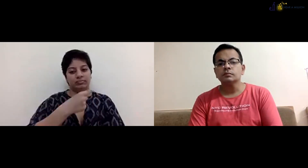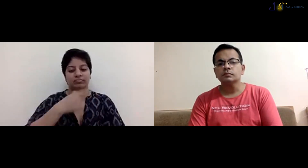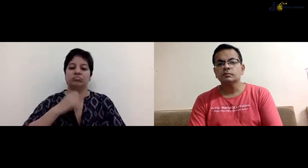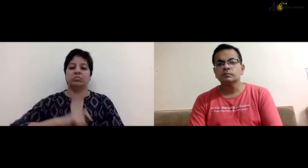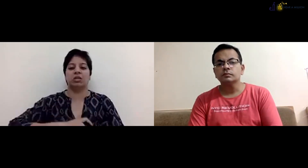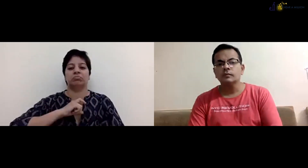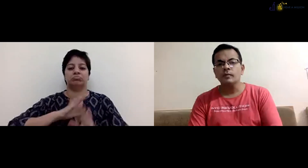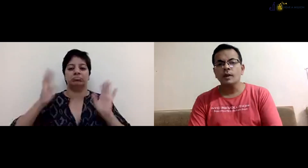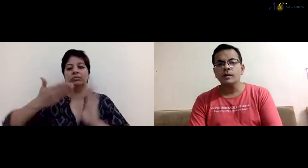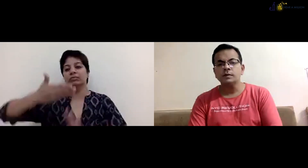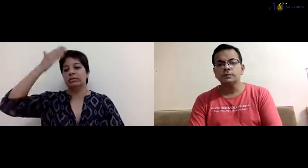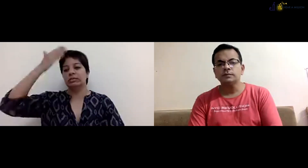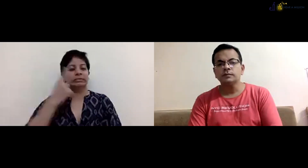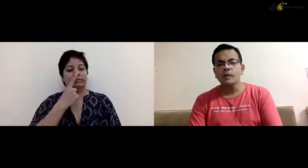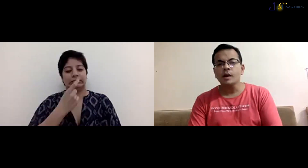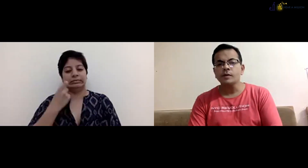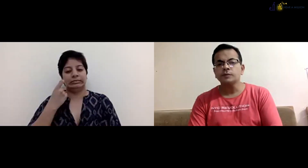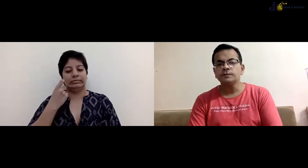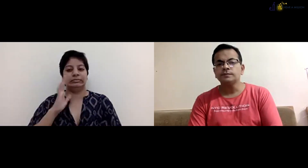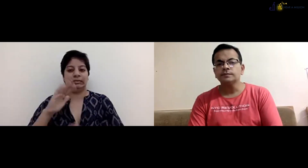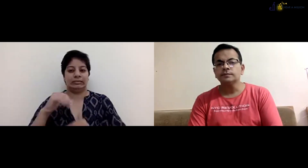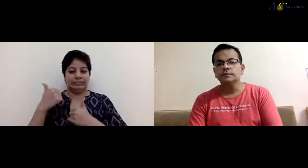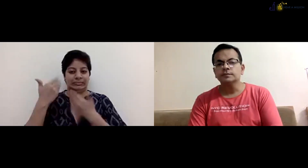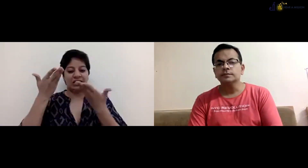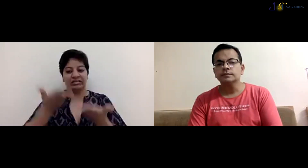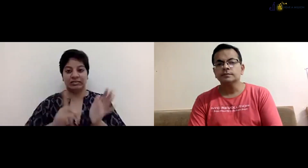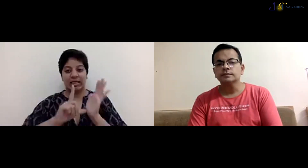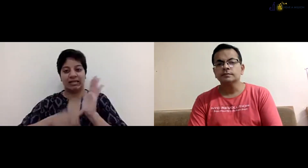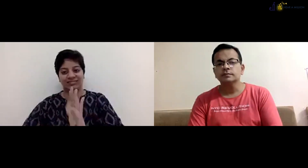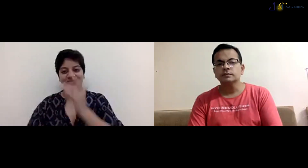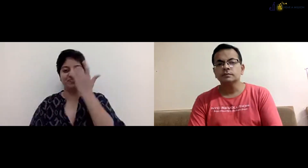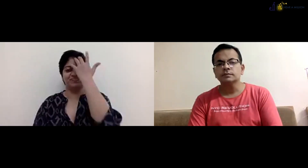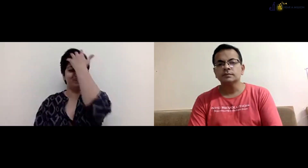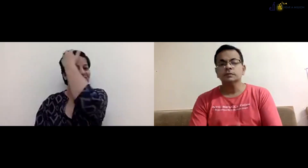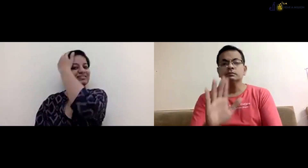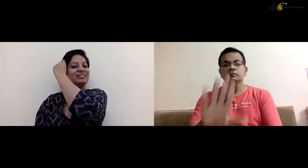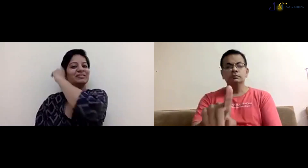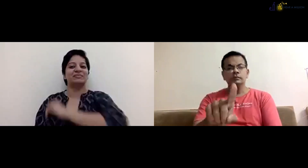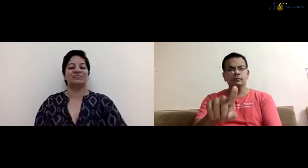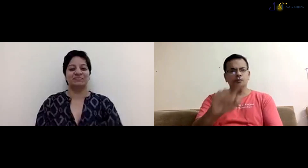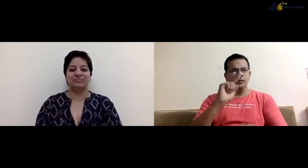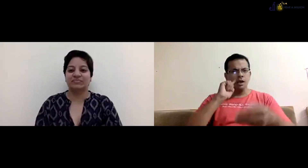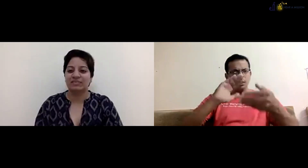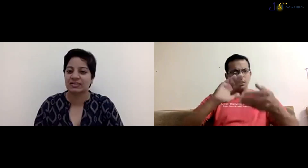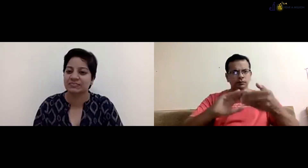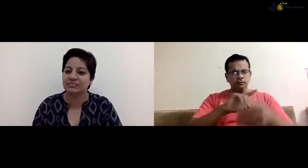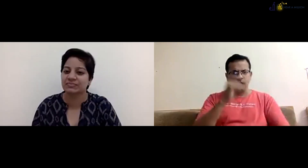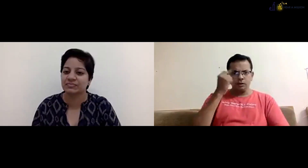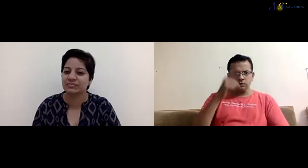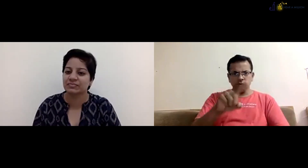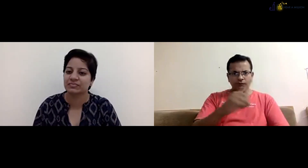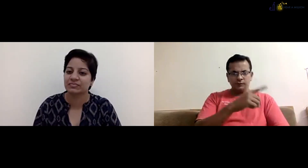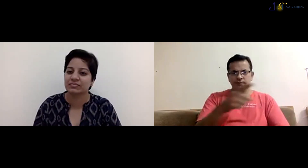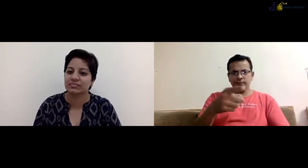are facing. So then he said he became a confident person, and I became too. And then we